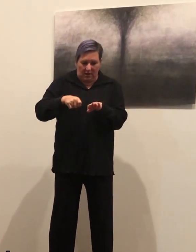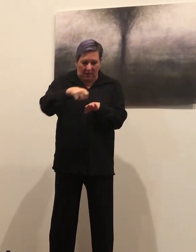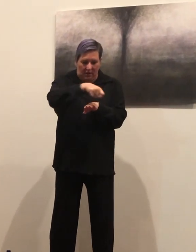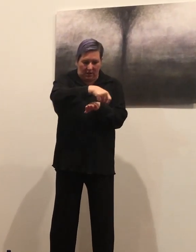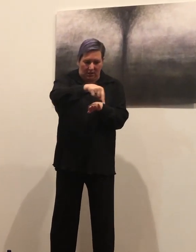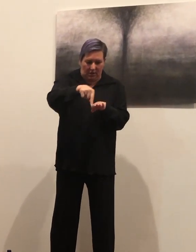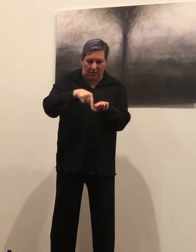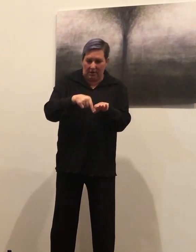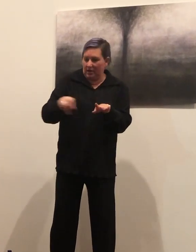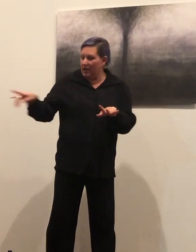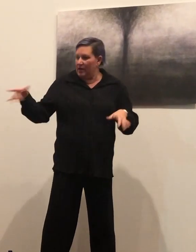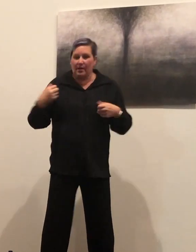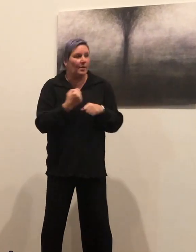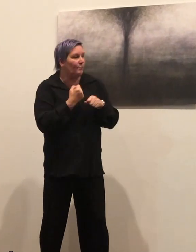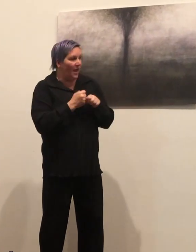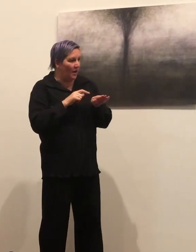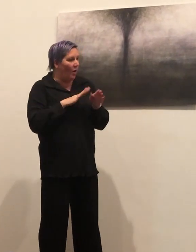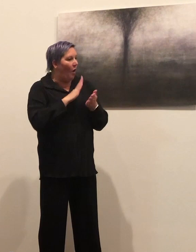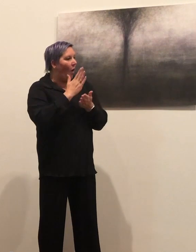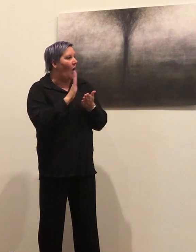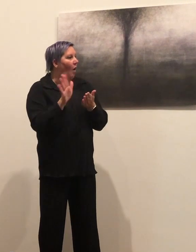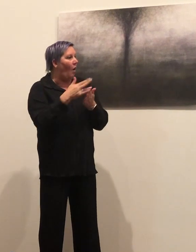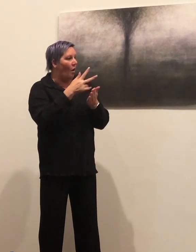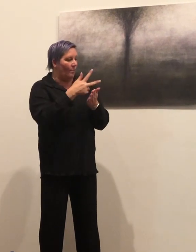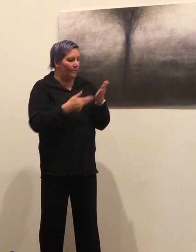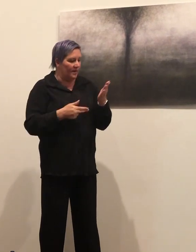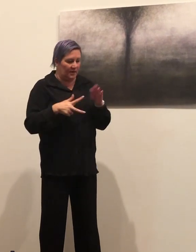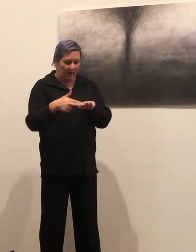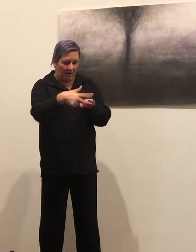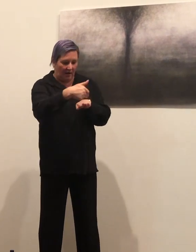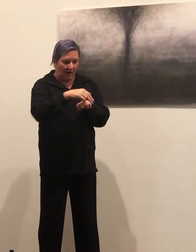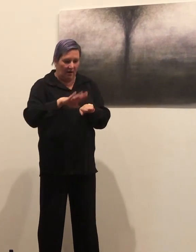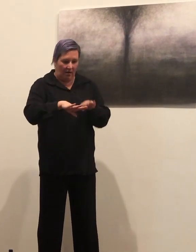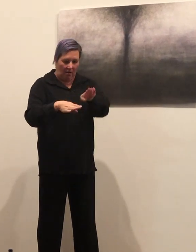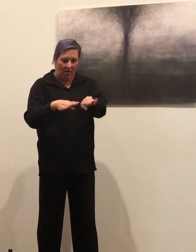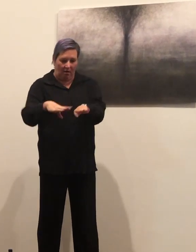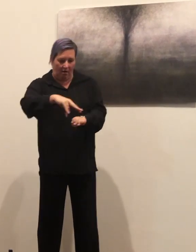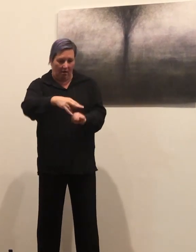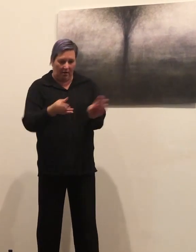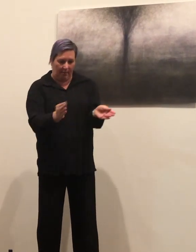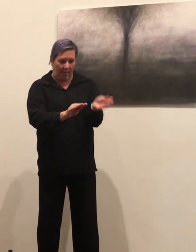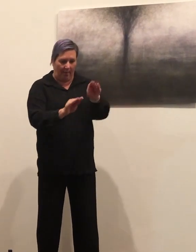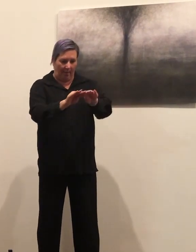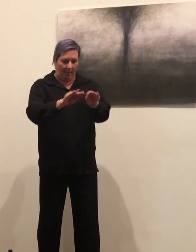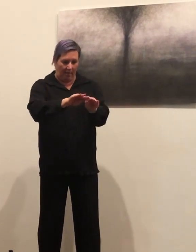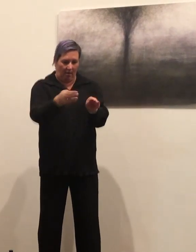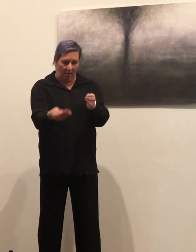places, didn't we? Yeah. Awesome, I'd love to see that as well. Yeah.